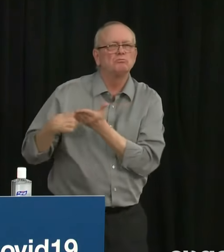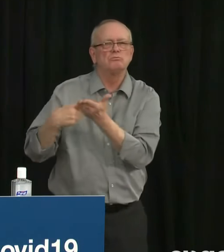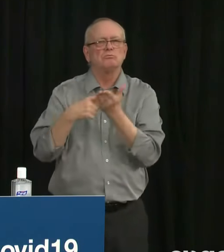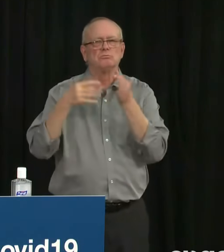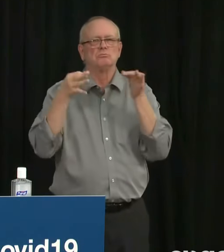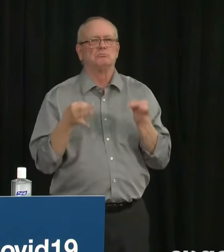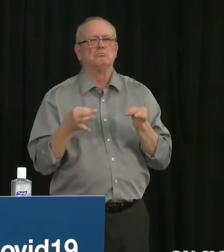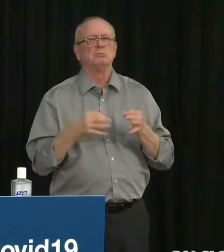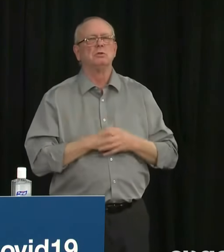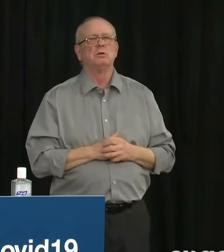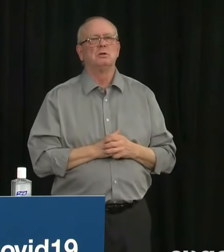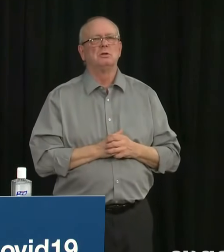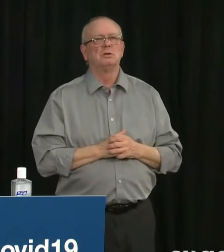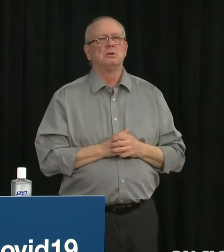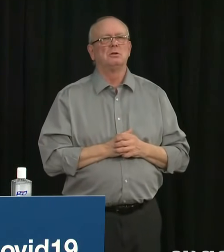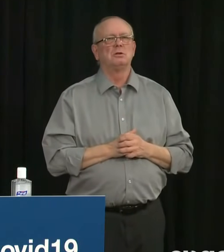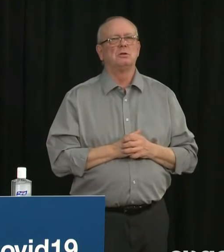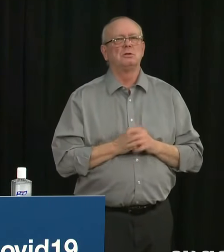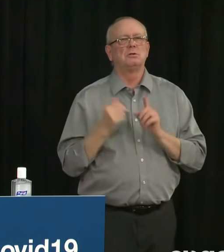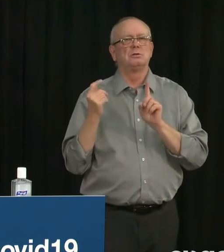Minister would like to supplement?